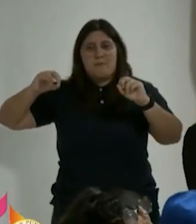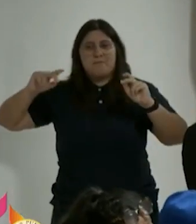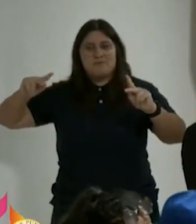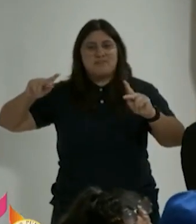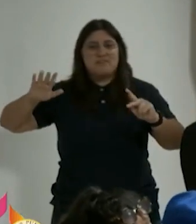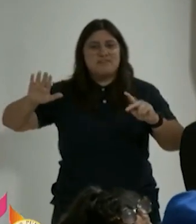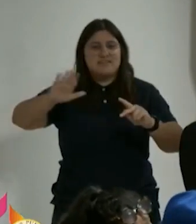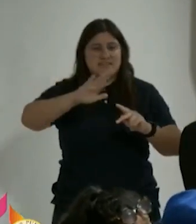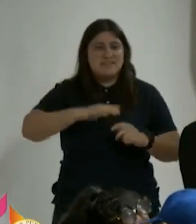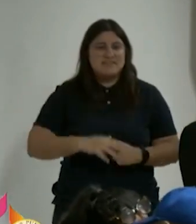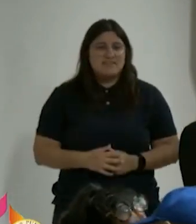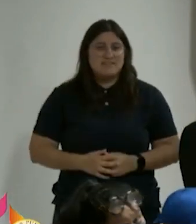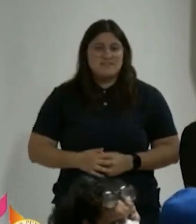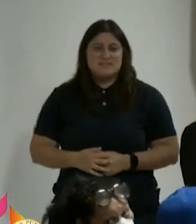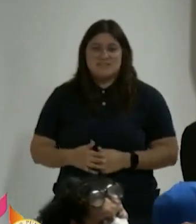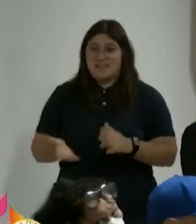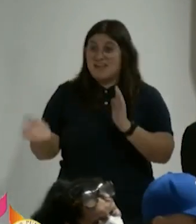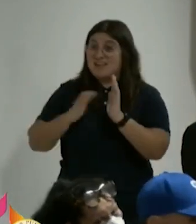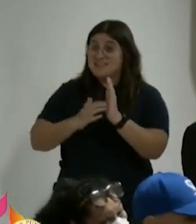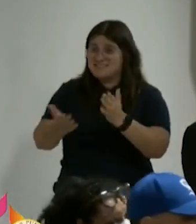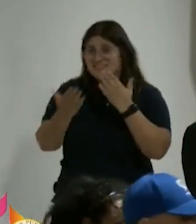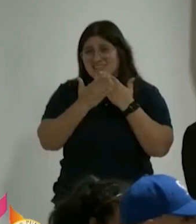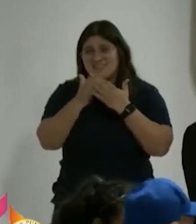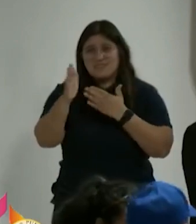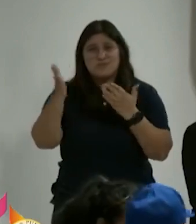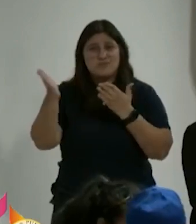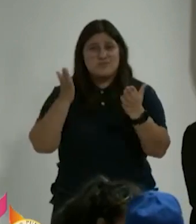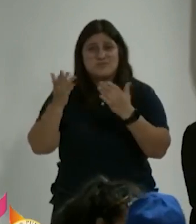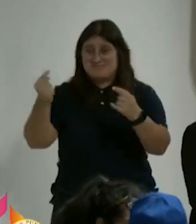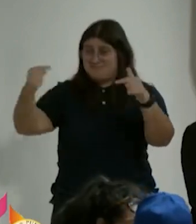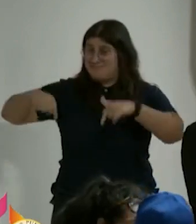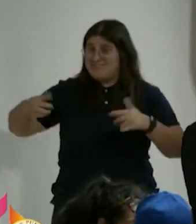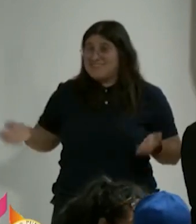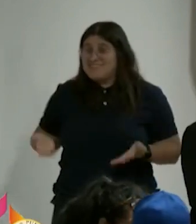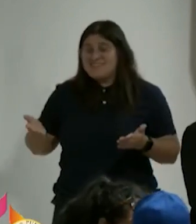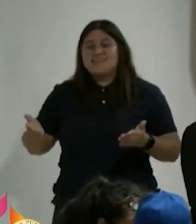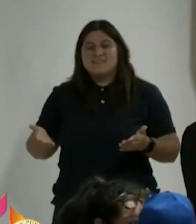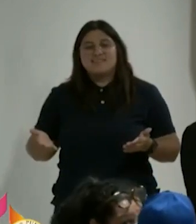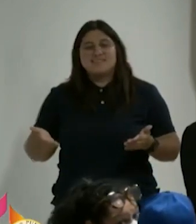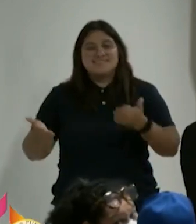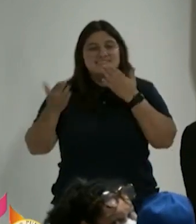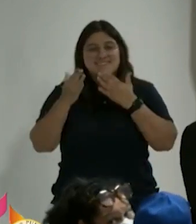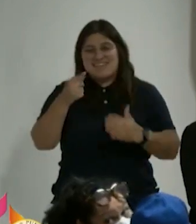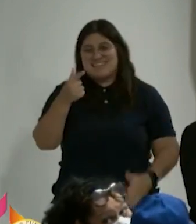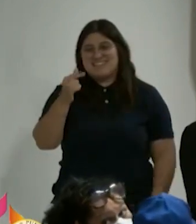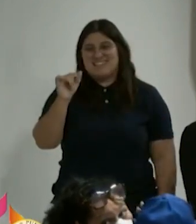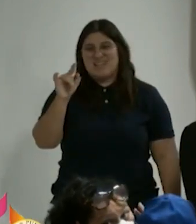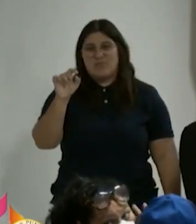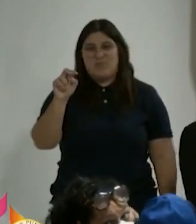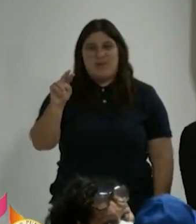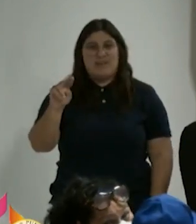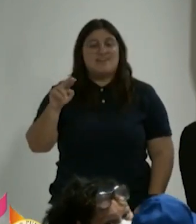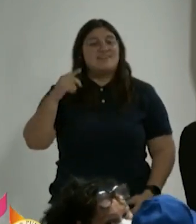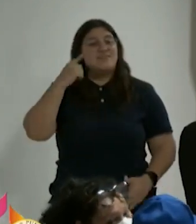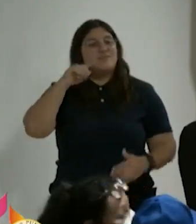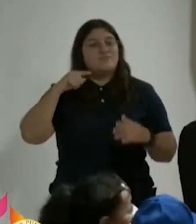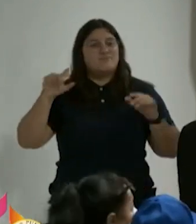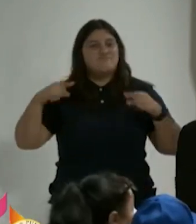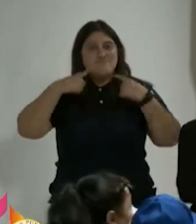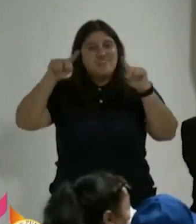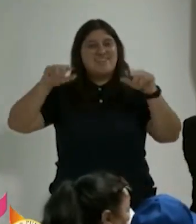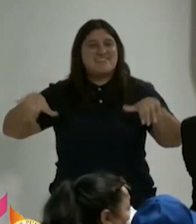back home. So thank you for service, thank you for being here today, and thank you to Kirsten Gillibrand for having the tenacity to get this done.